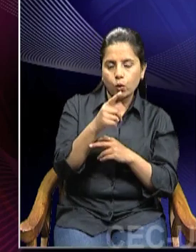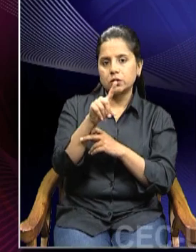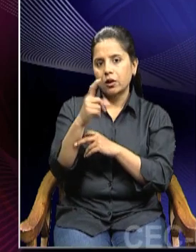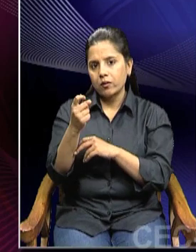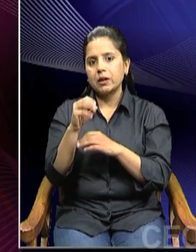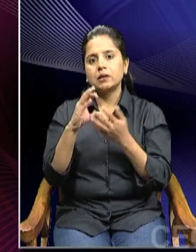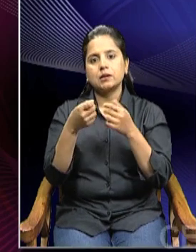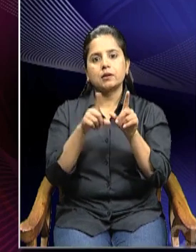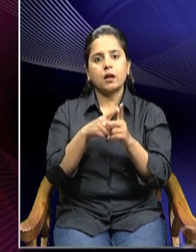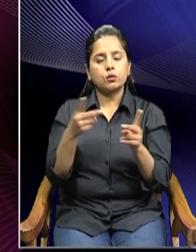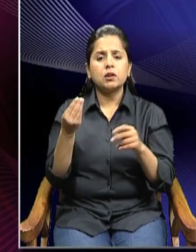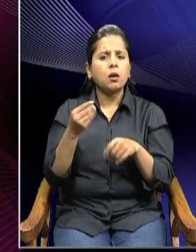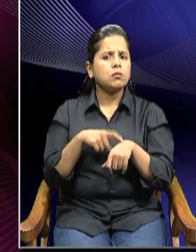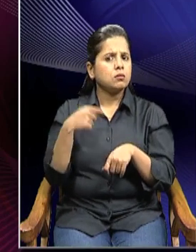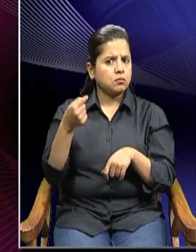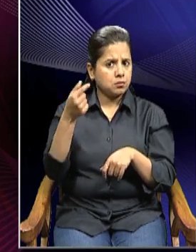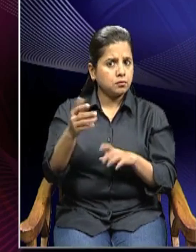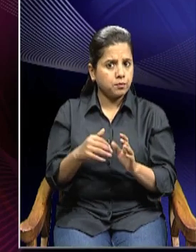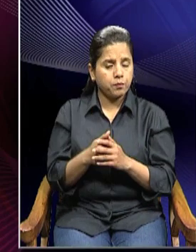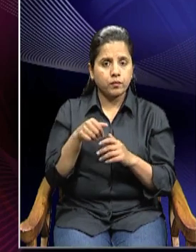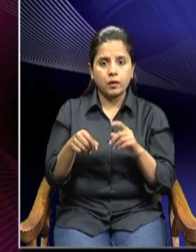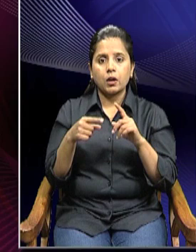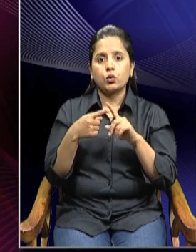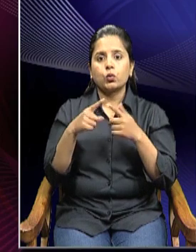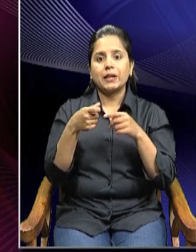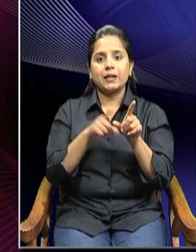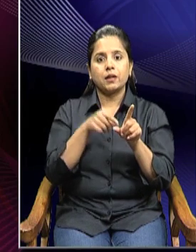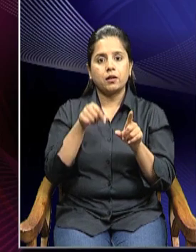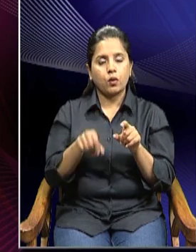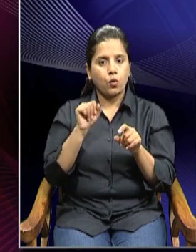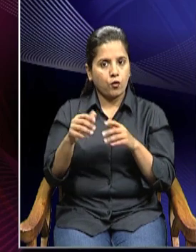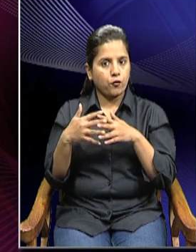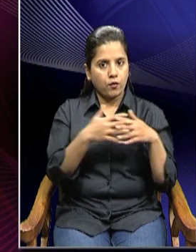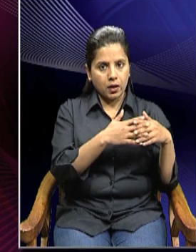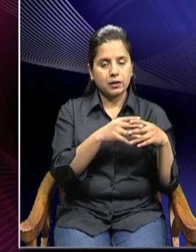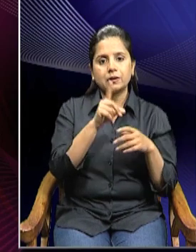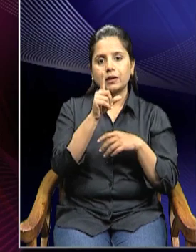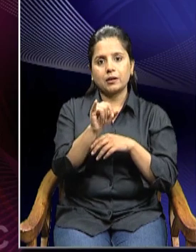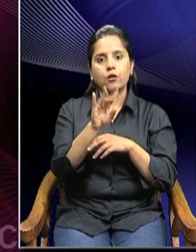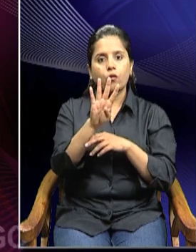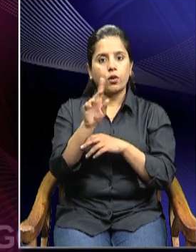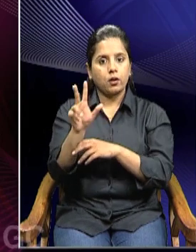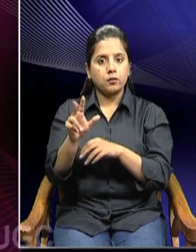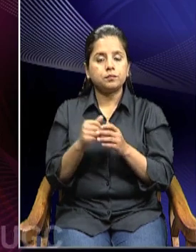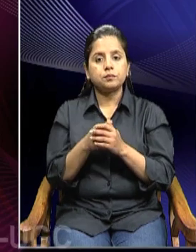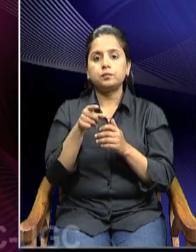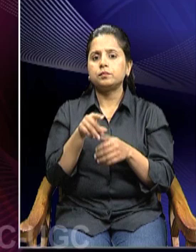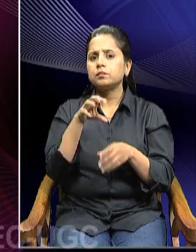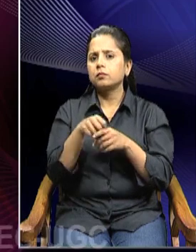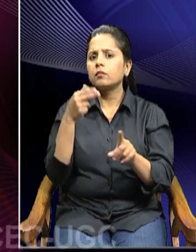century. Sometimes the Treaty of Westphalia of 1648 is marked